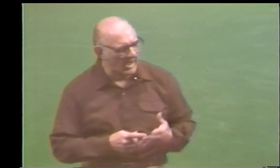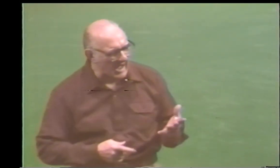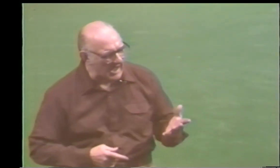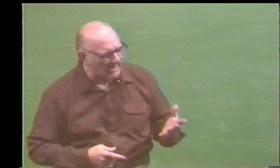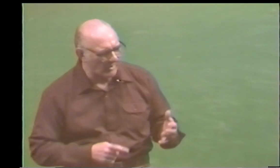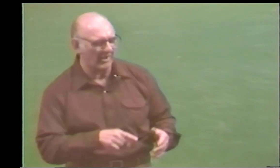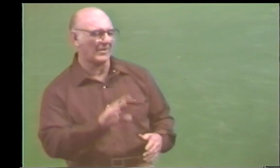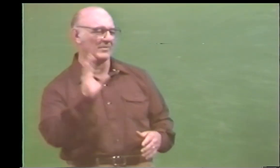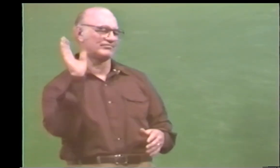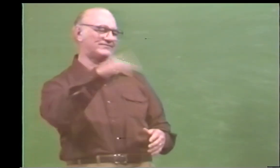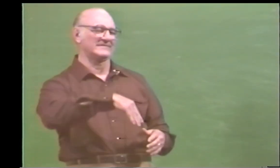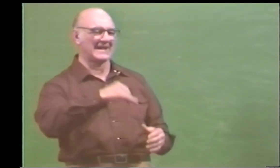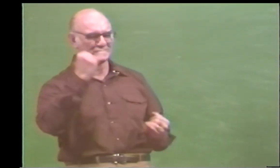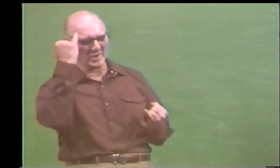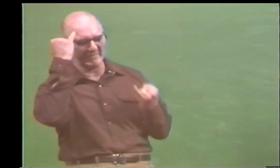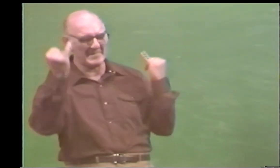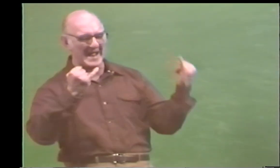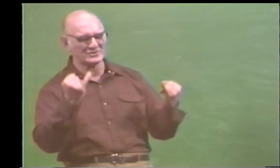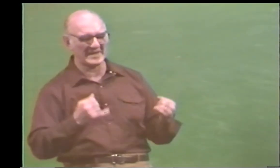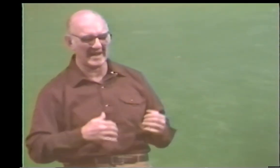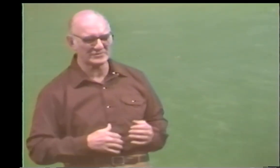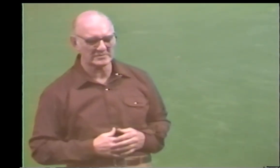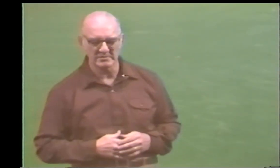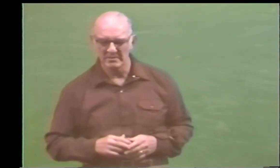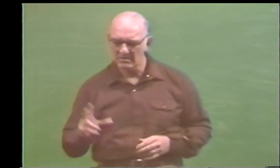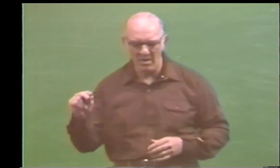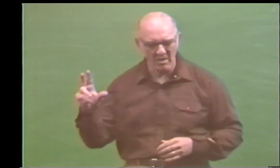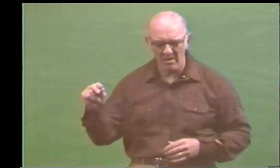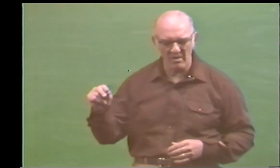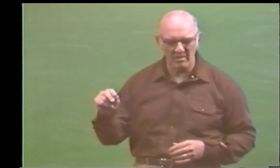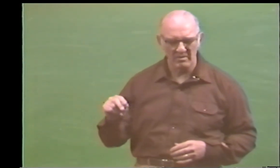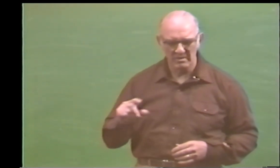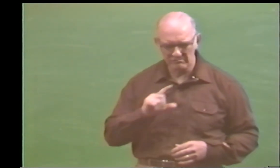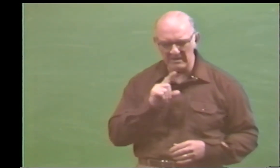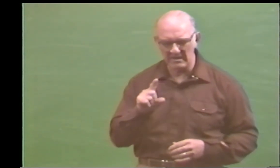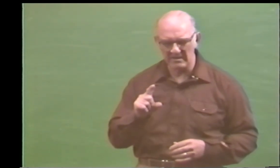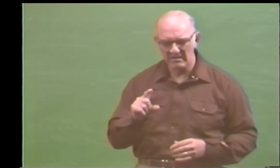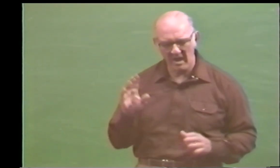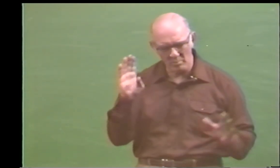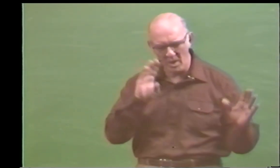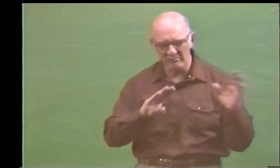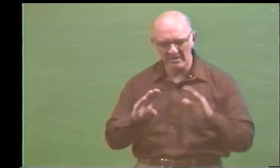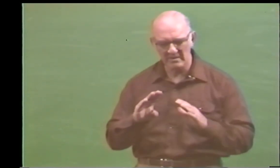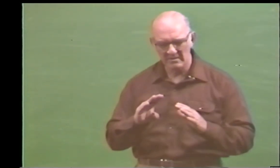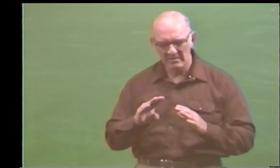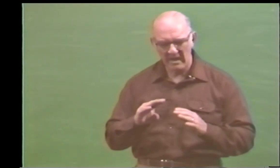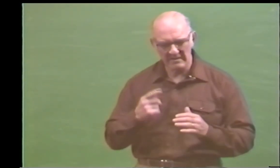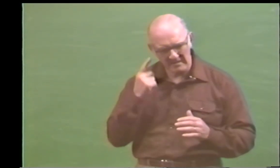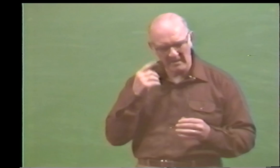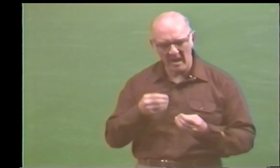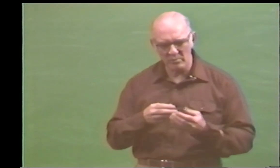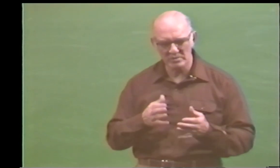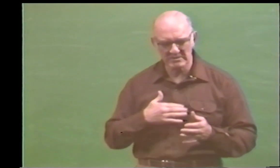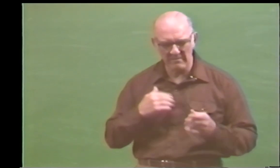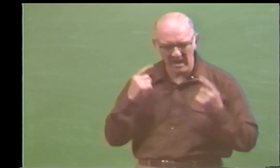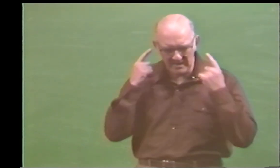"What? Oh, it's for imagination." "Oh, really, I'm worried. I think I'm losing my